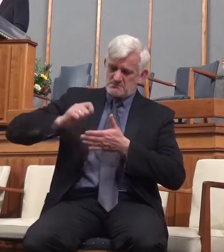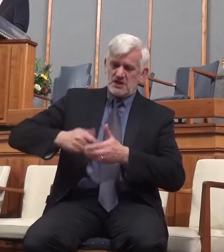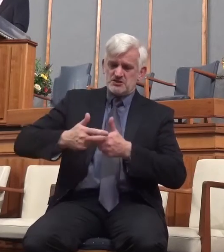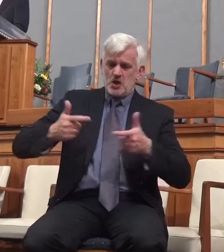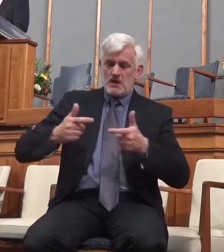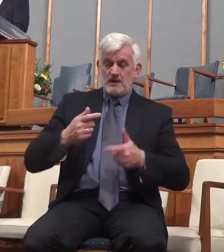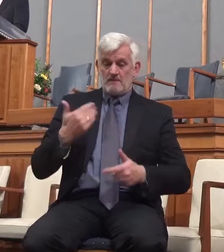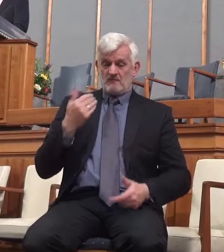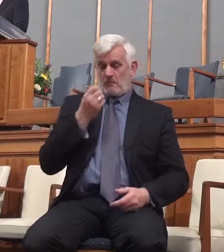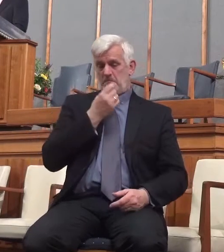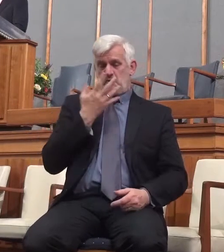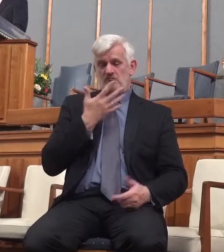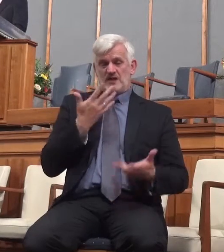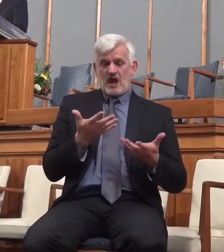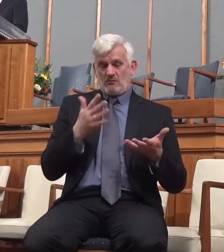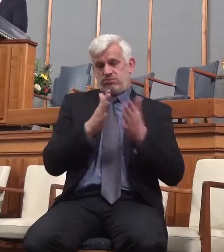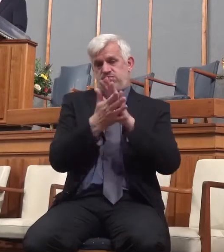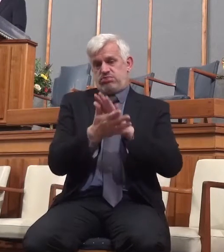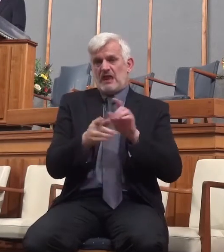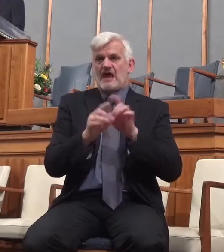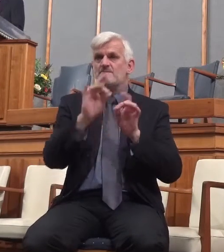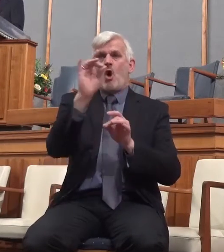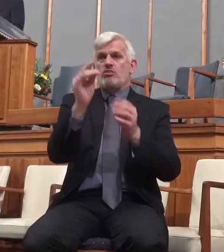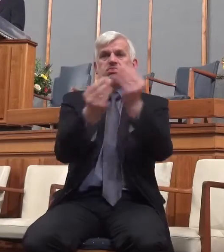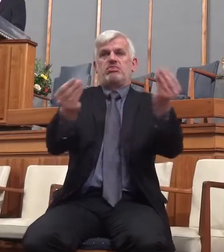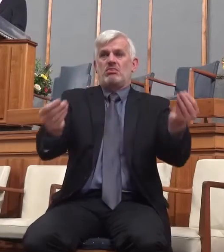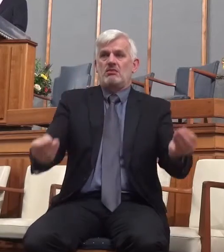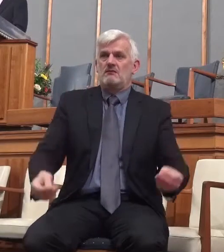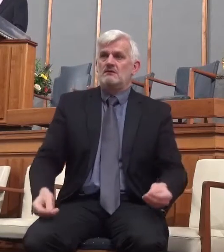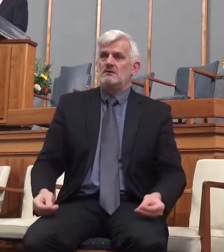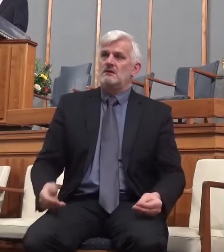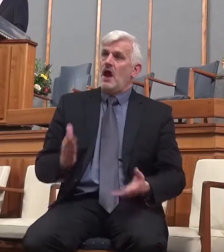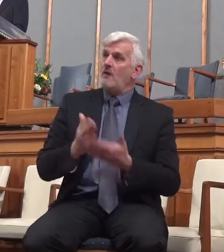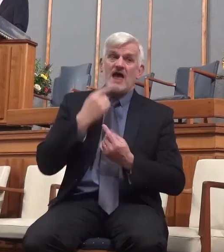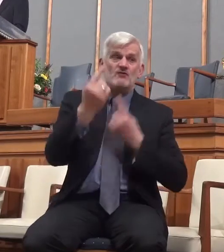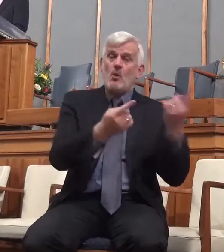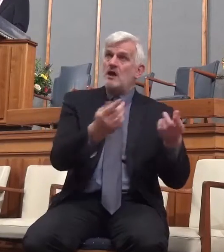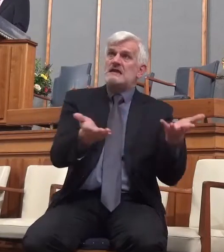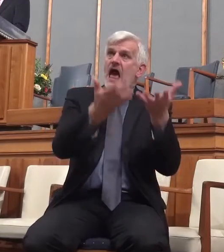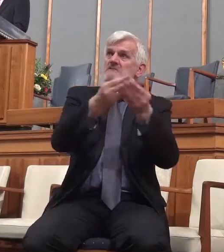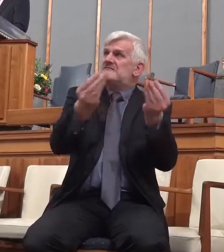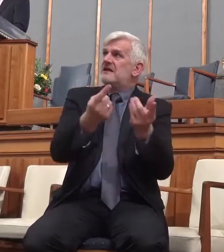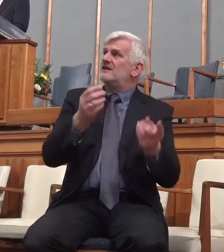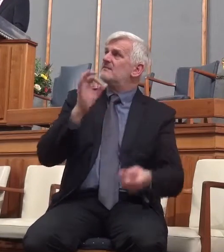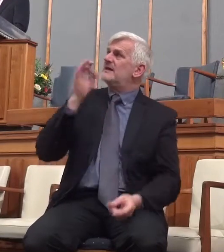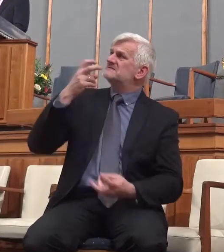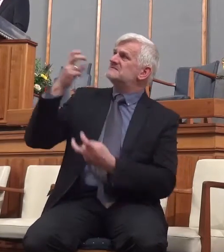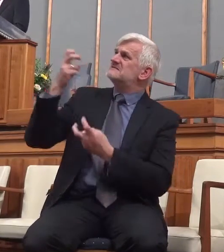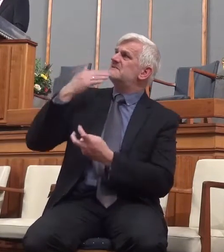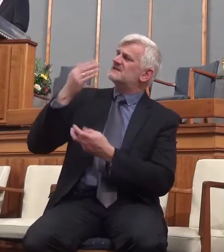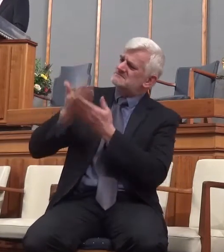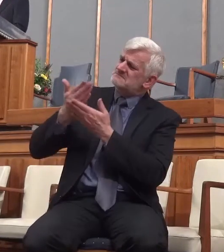moth. Surely every man is vanity. Hear my prayer, O Lord, and give ear unto